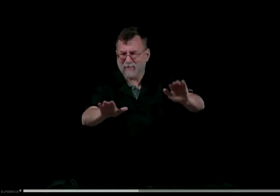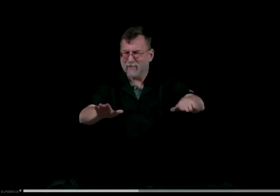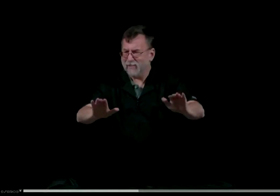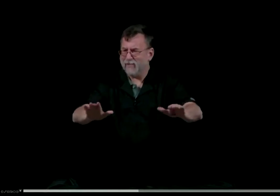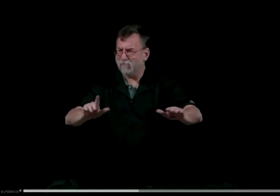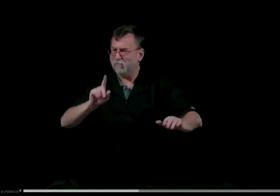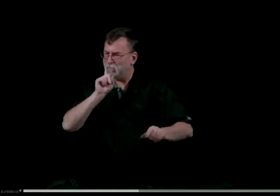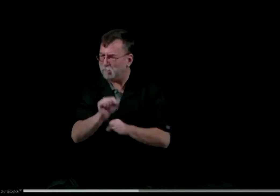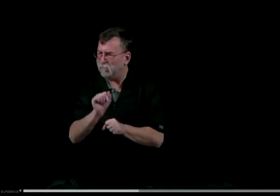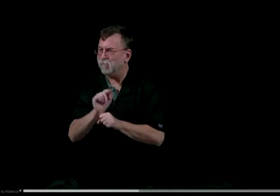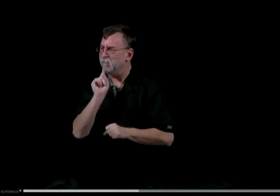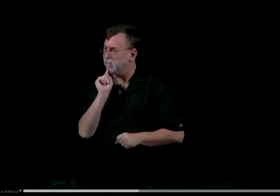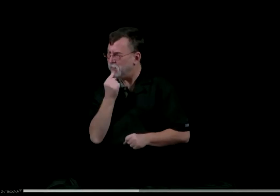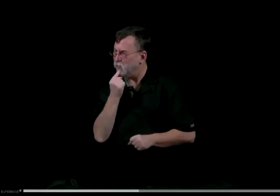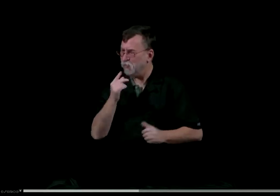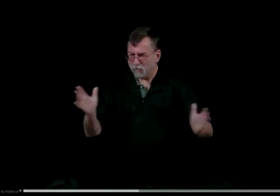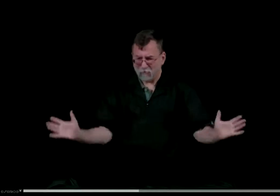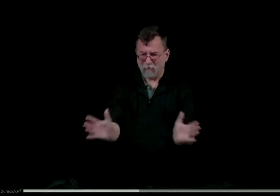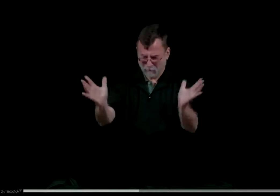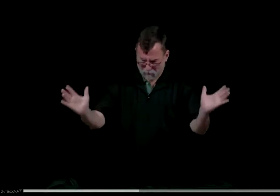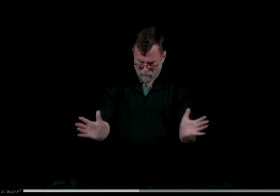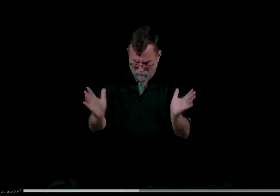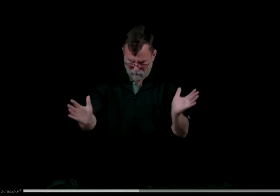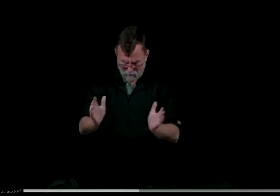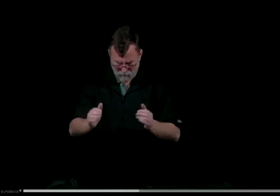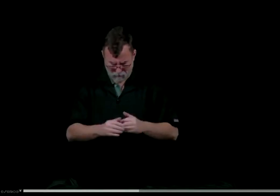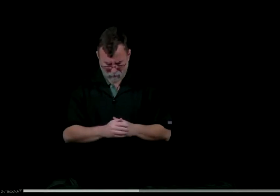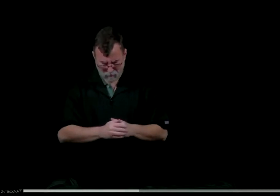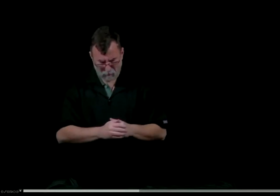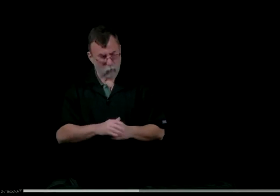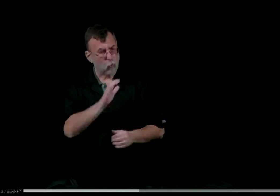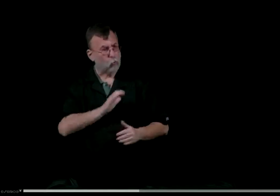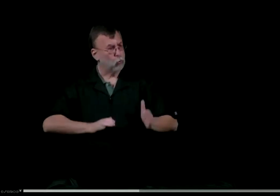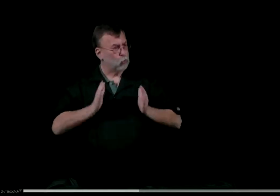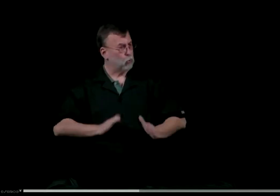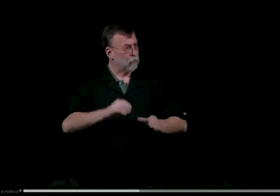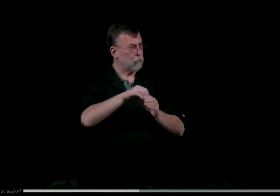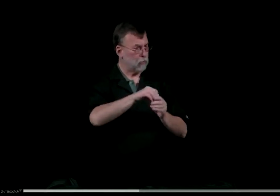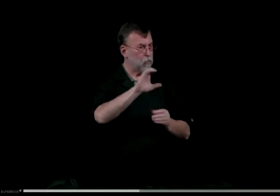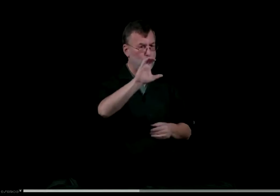Paul said, listen, it's the truth. We must encourage one another.